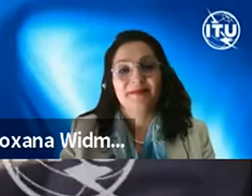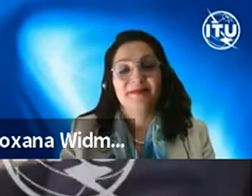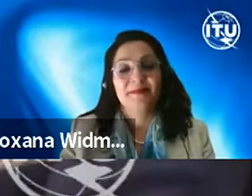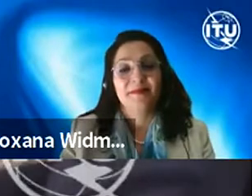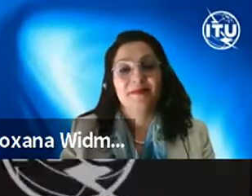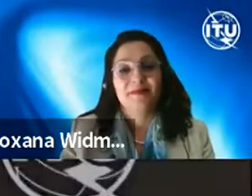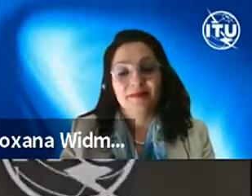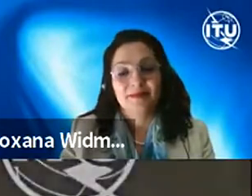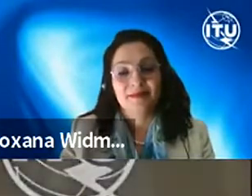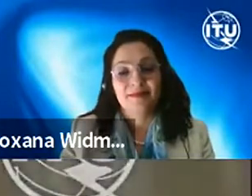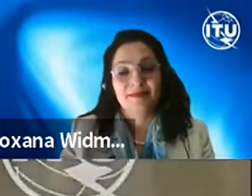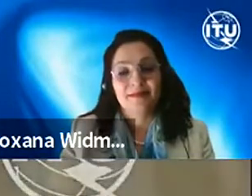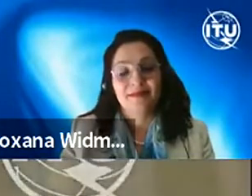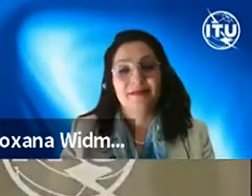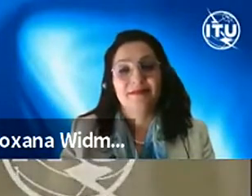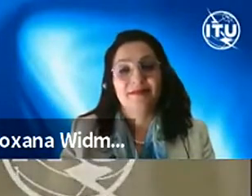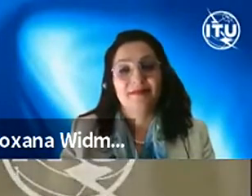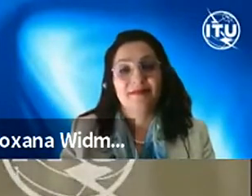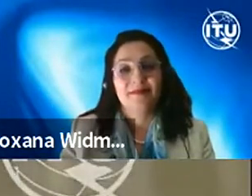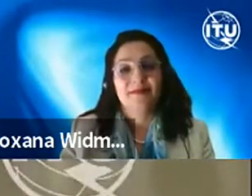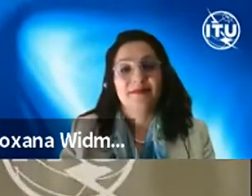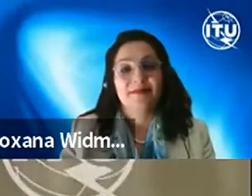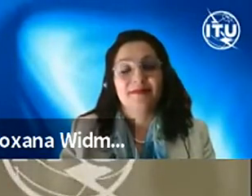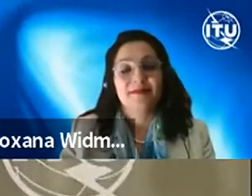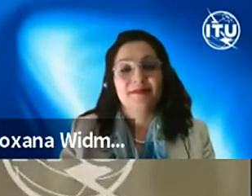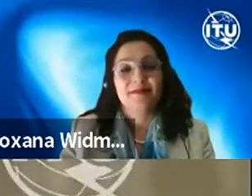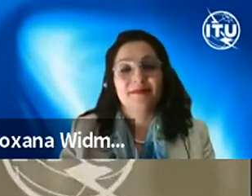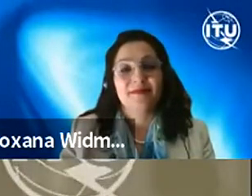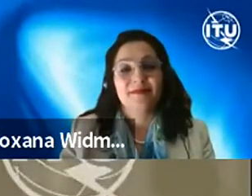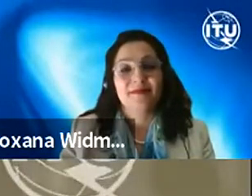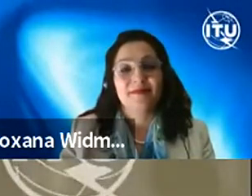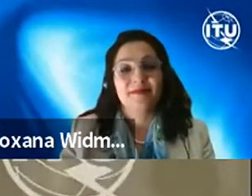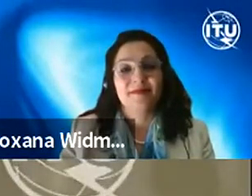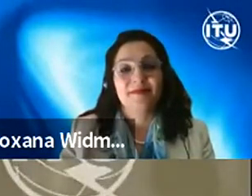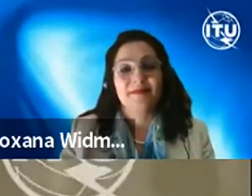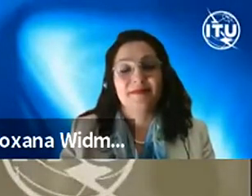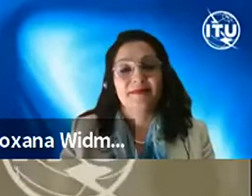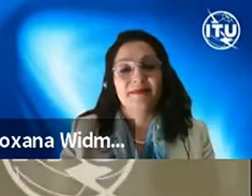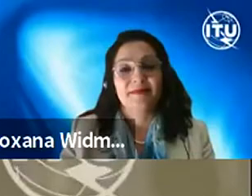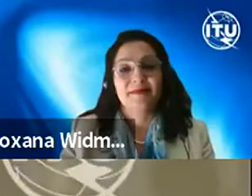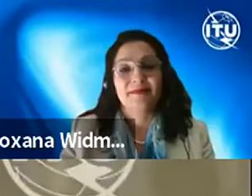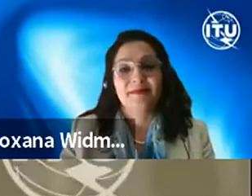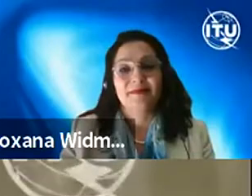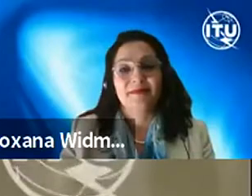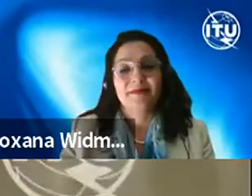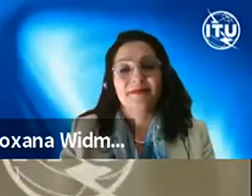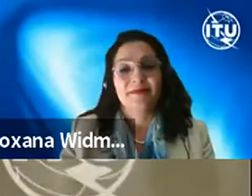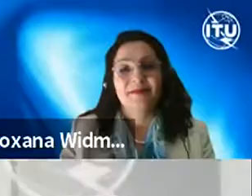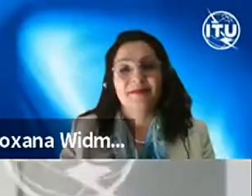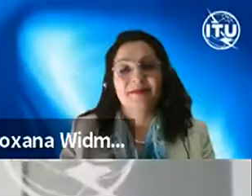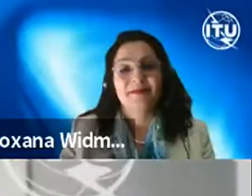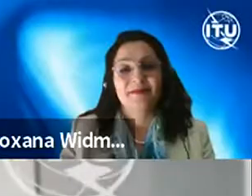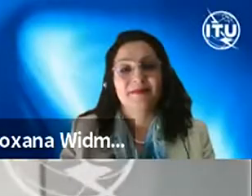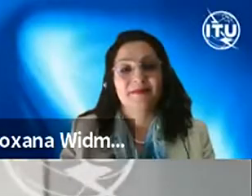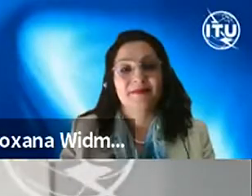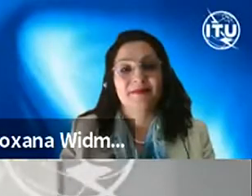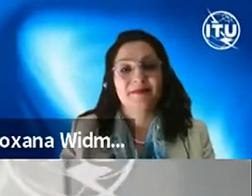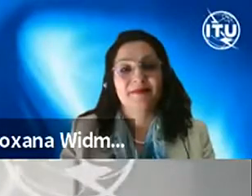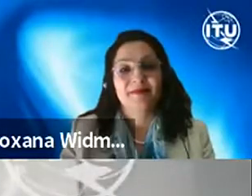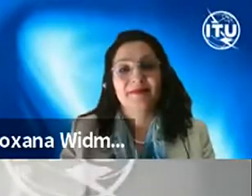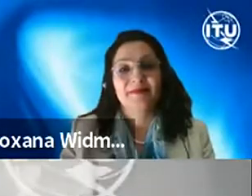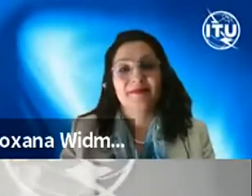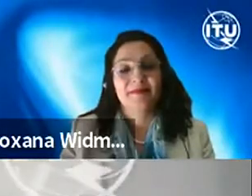reading. The digital context reduces distances and avoids isolation and loneliness. It